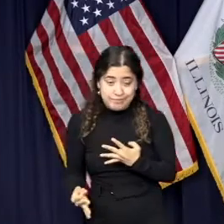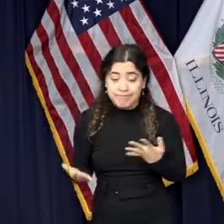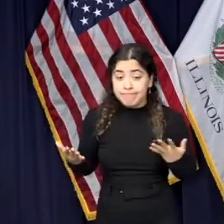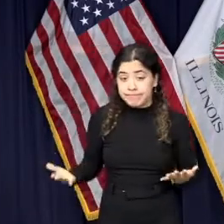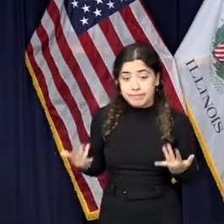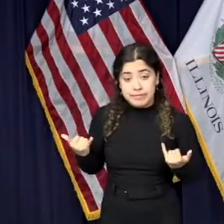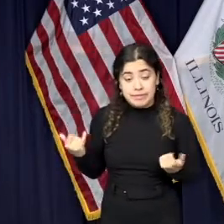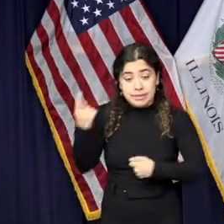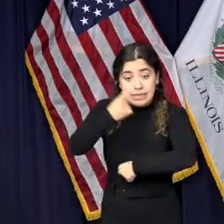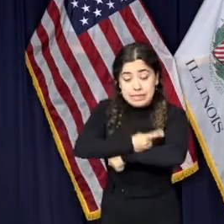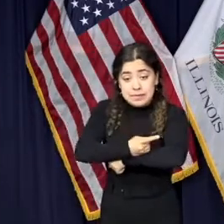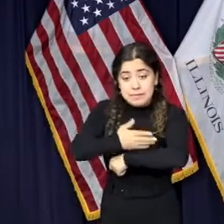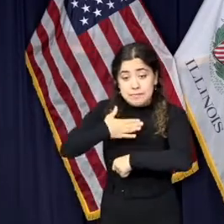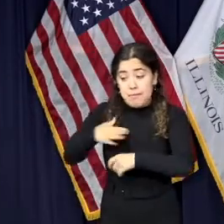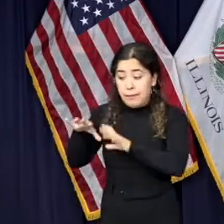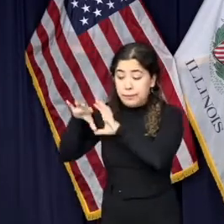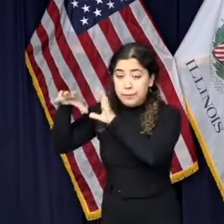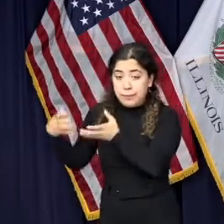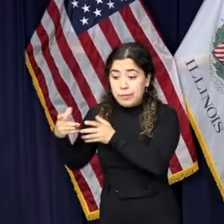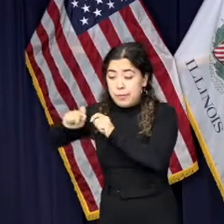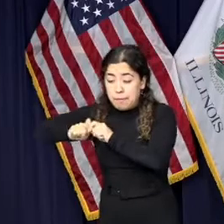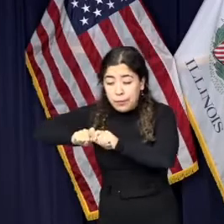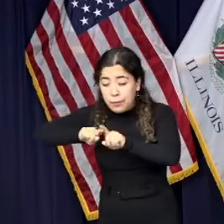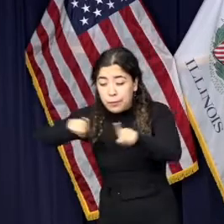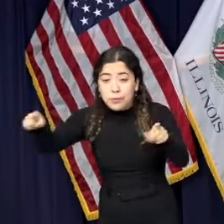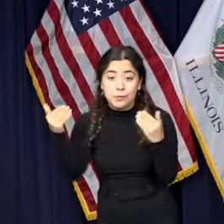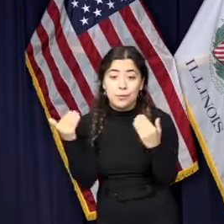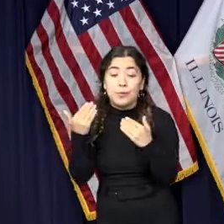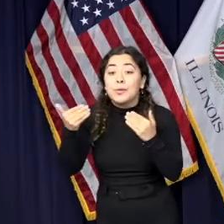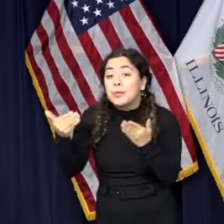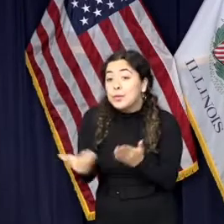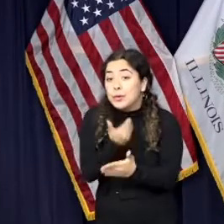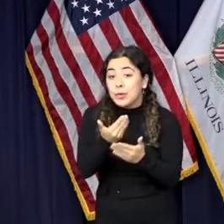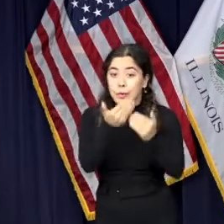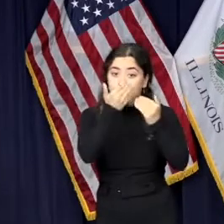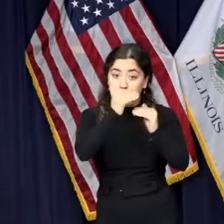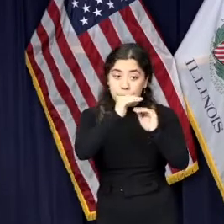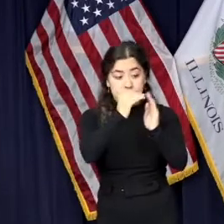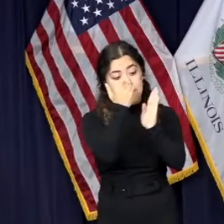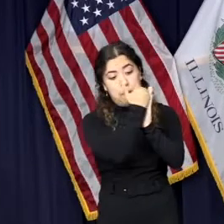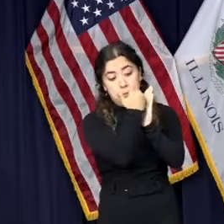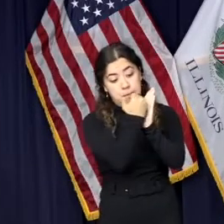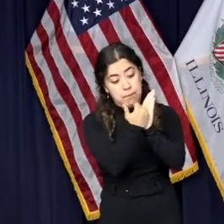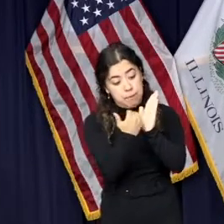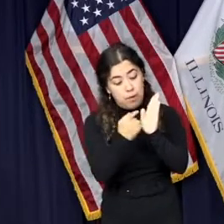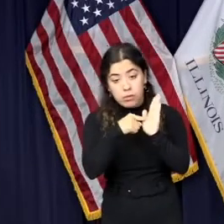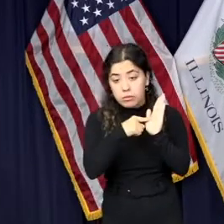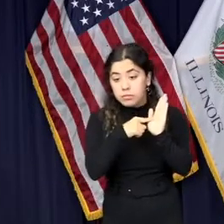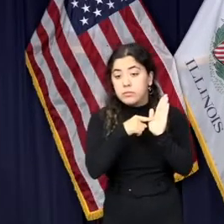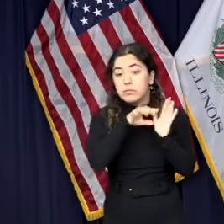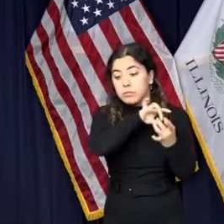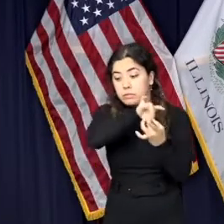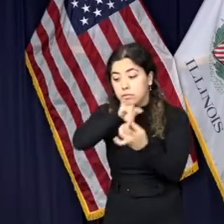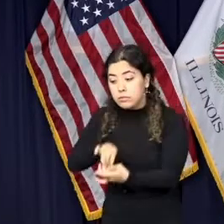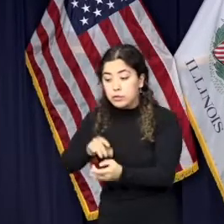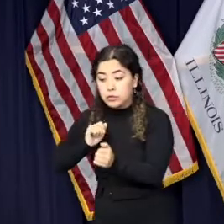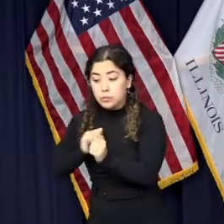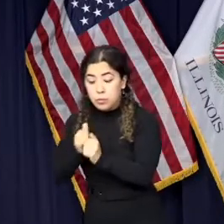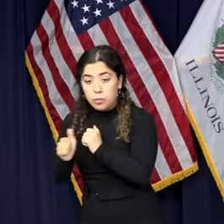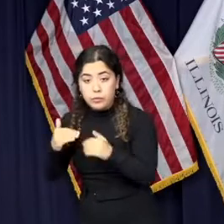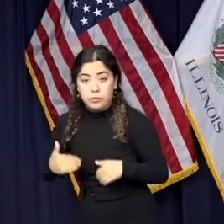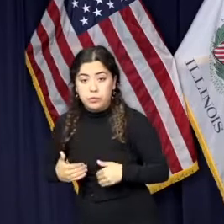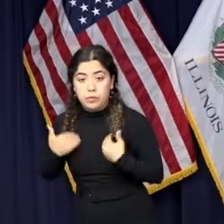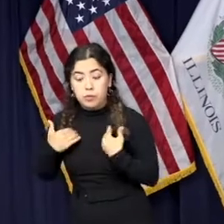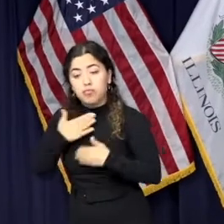today, my administration is releasing new guidance restricting youth and adult recreational organized sports in